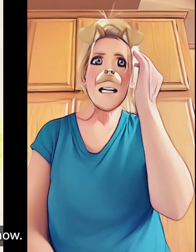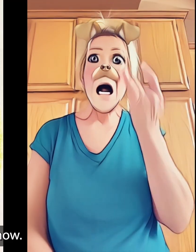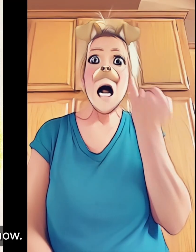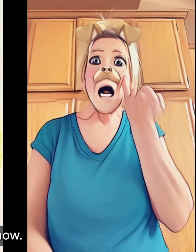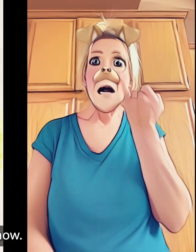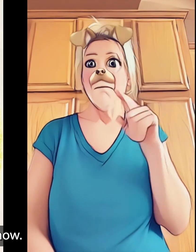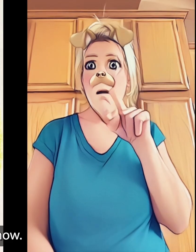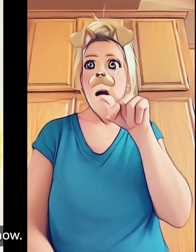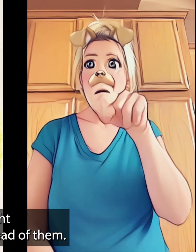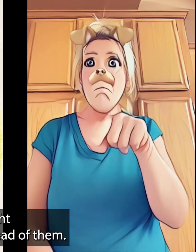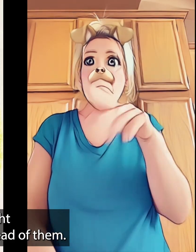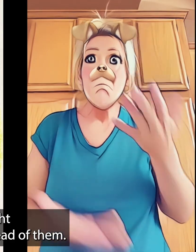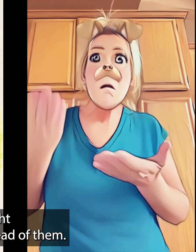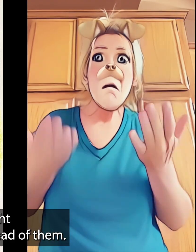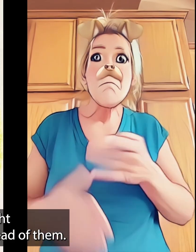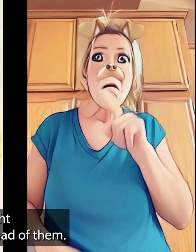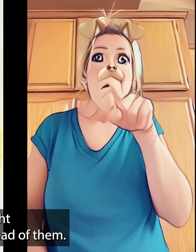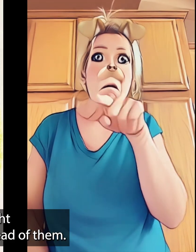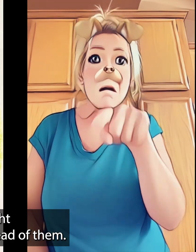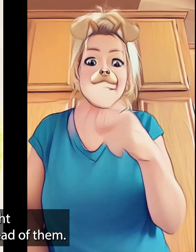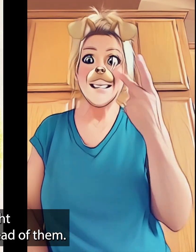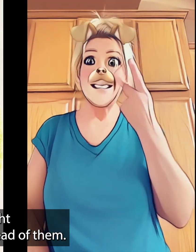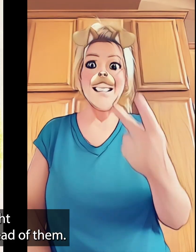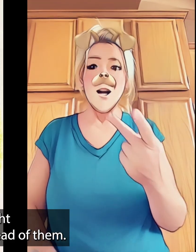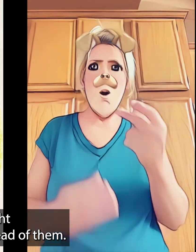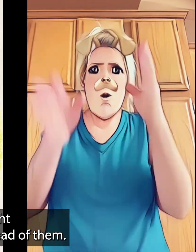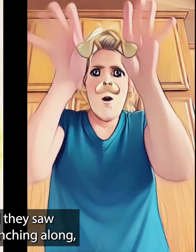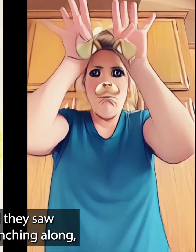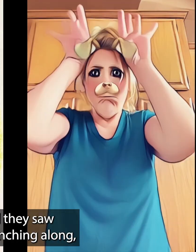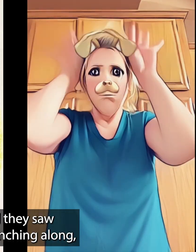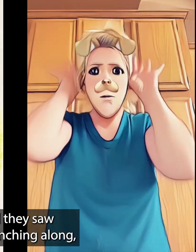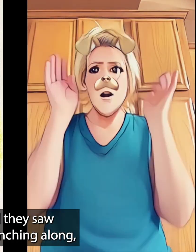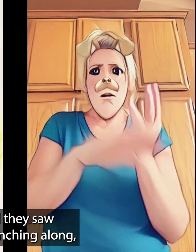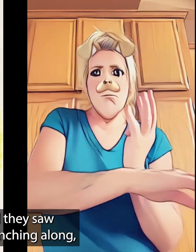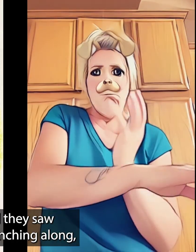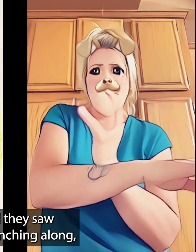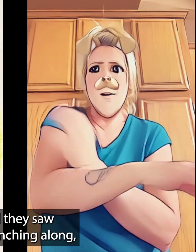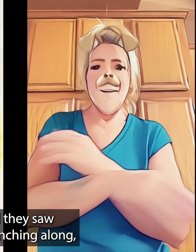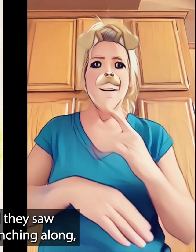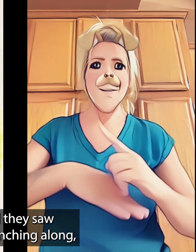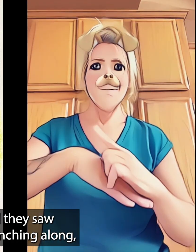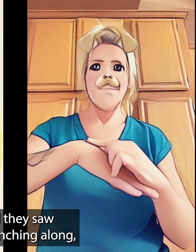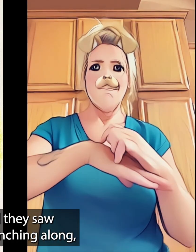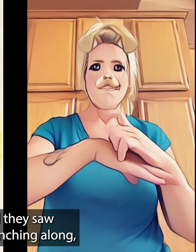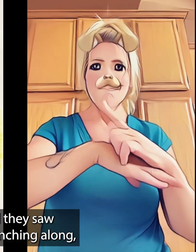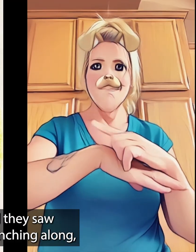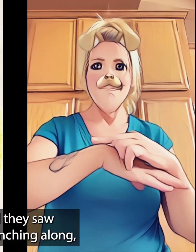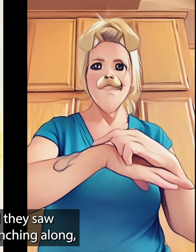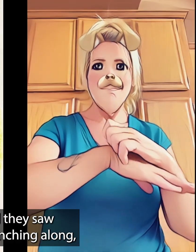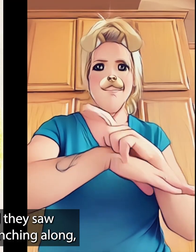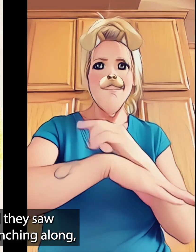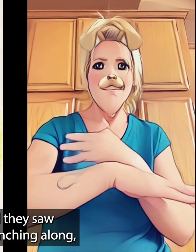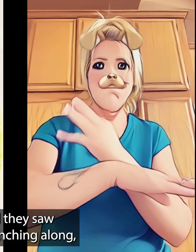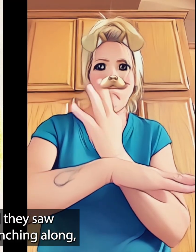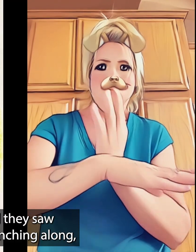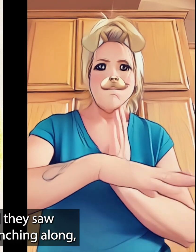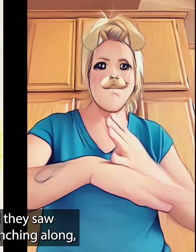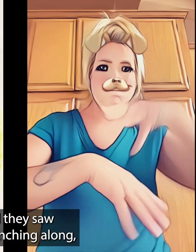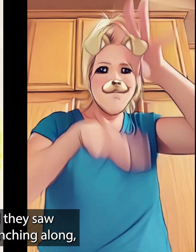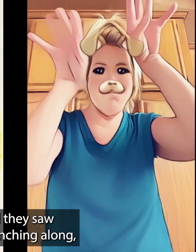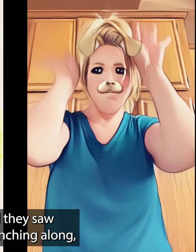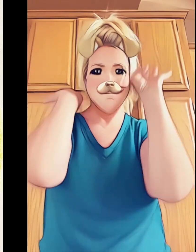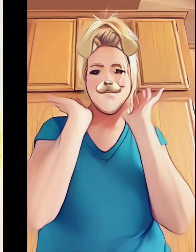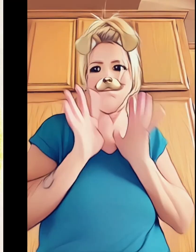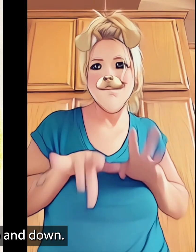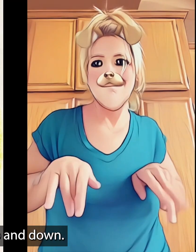didn't know. They thought maybe it went up ahead of them. They looked, but all they saw was a fuzzy caterpillar